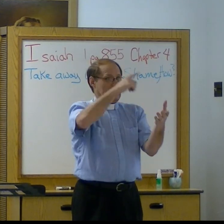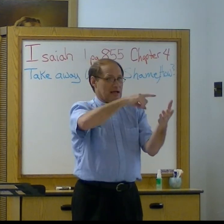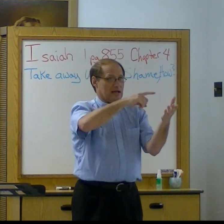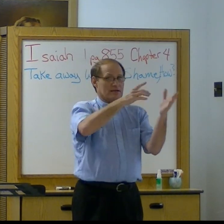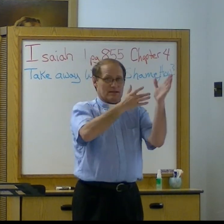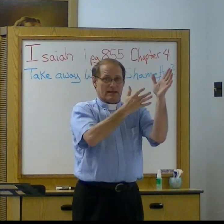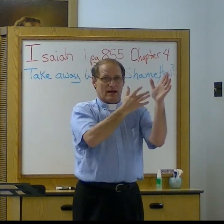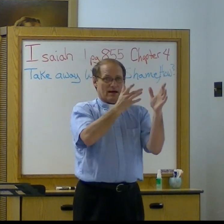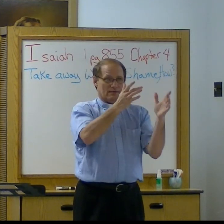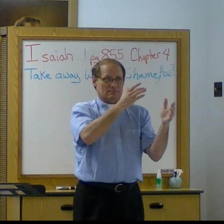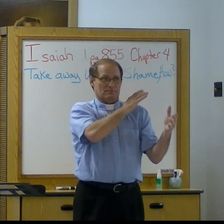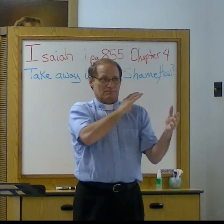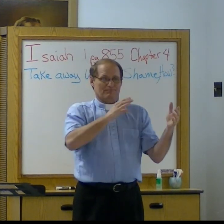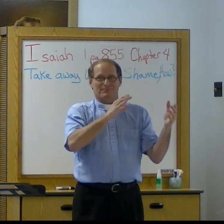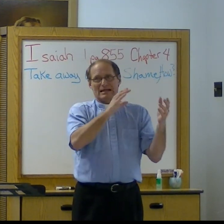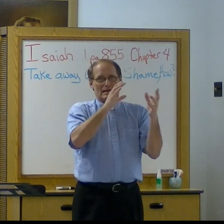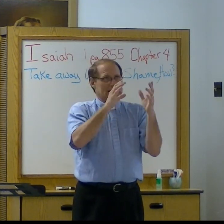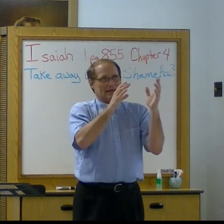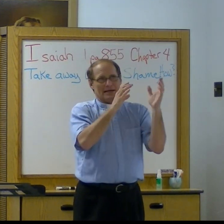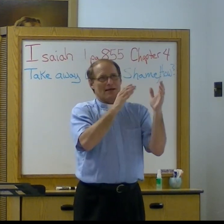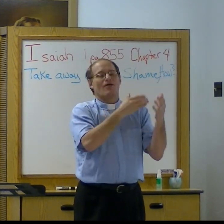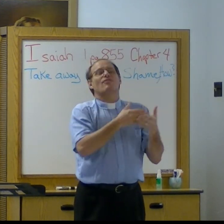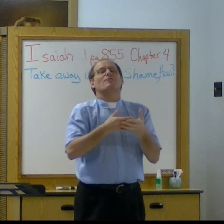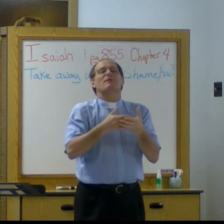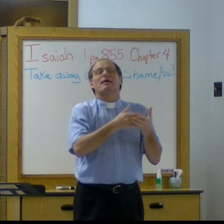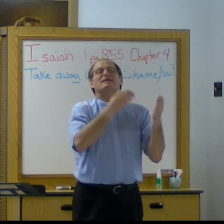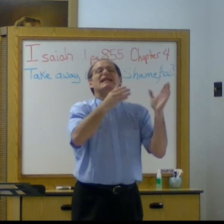day that the baby died.